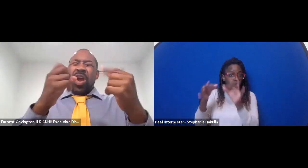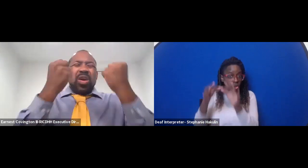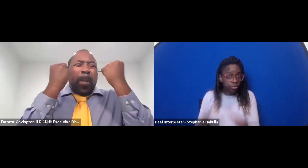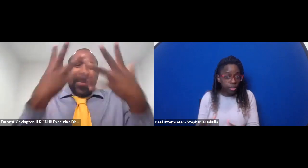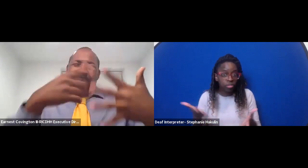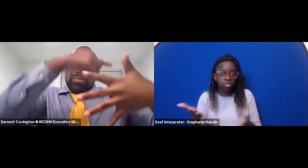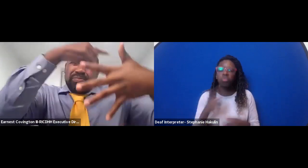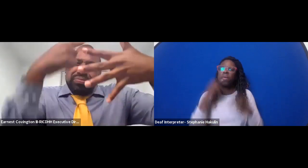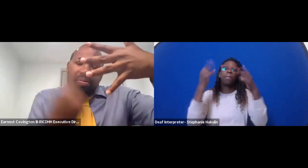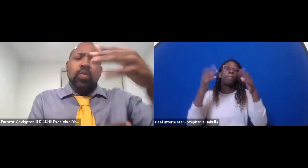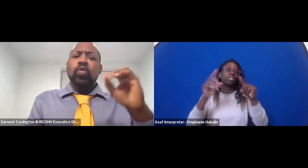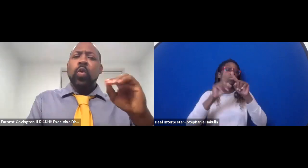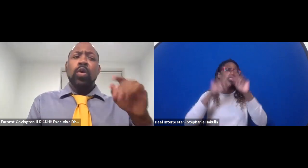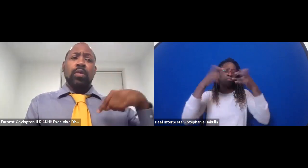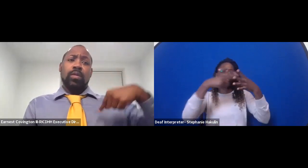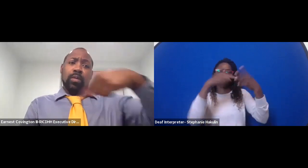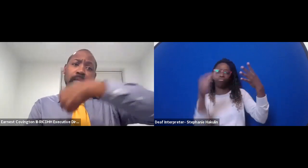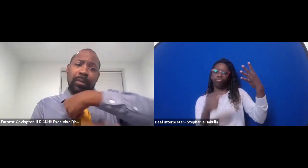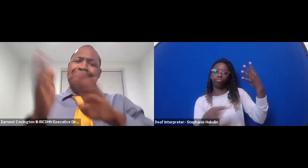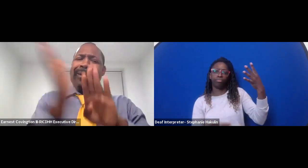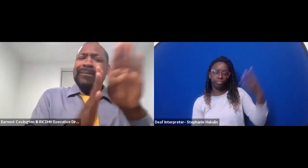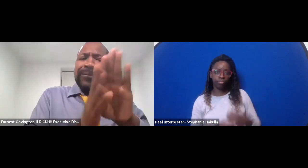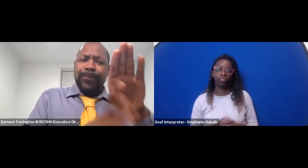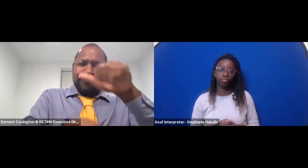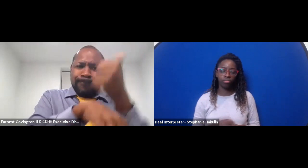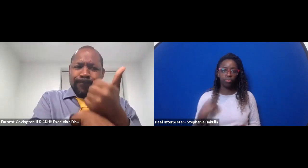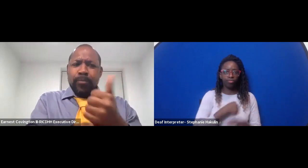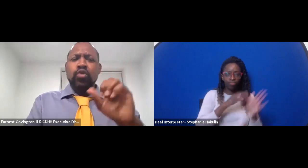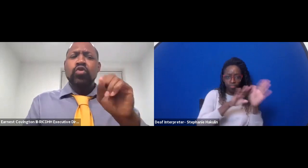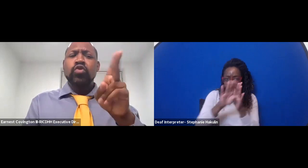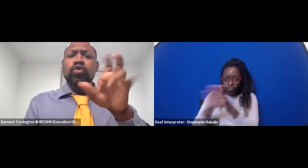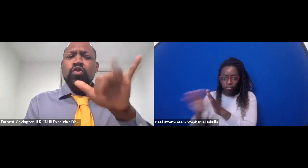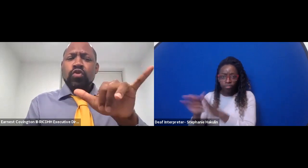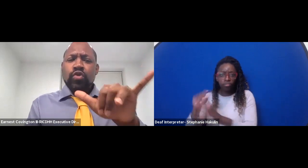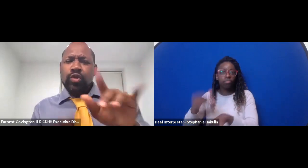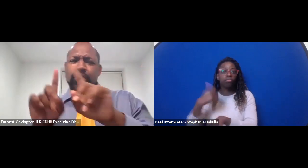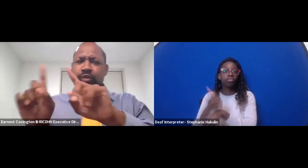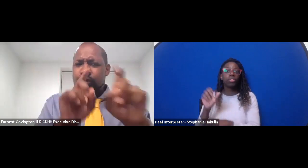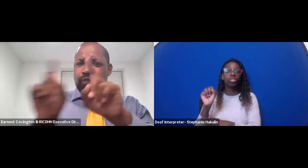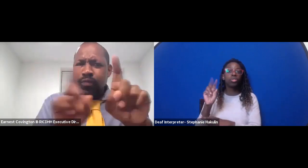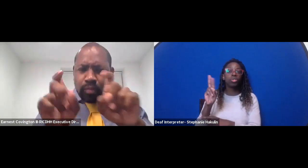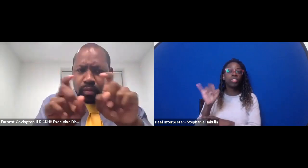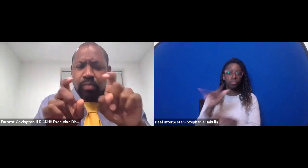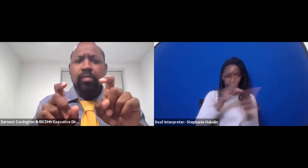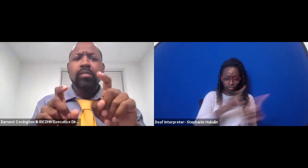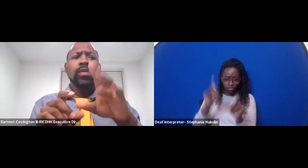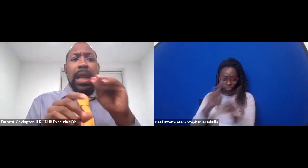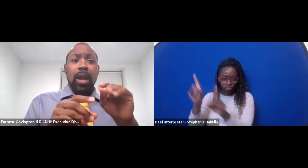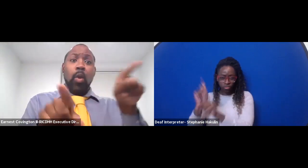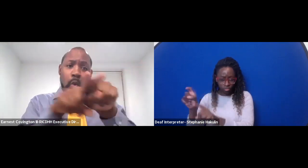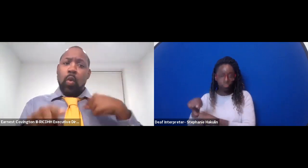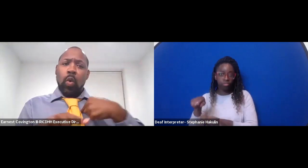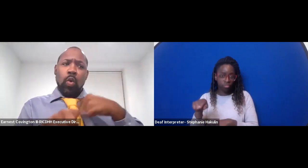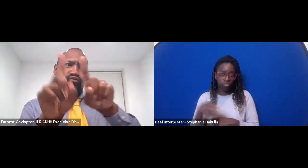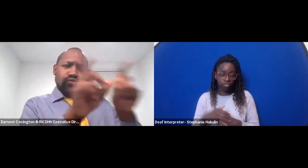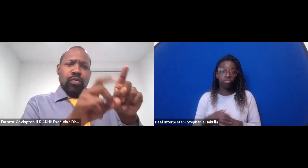Miscommunication, places not providing interpreters. There are so many issues specifically about healthcare. So we developed a survey for